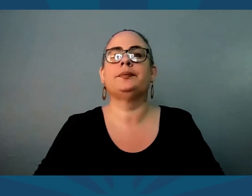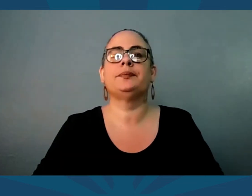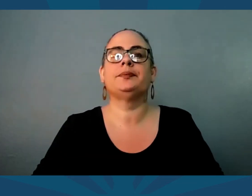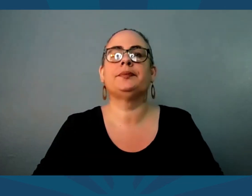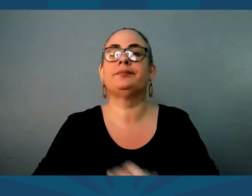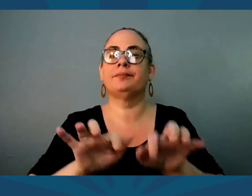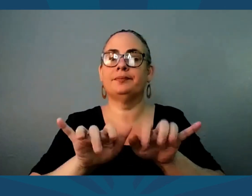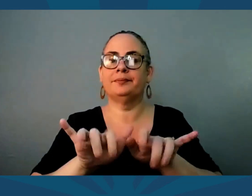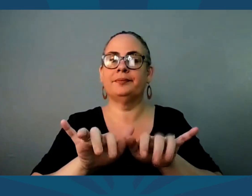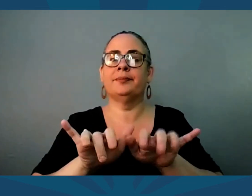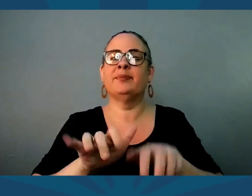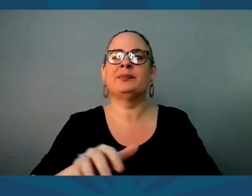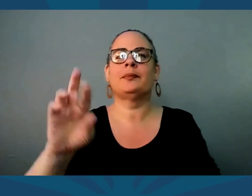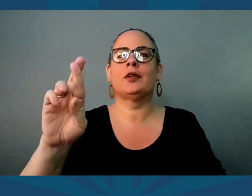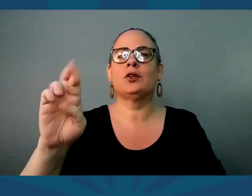928-524-4194.